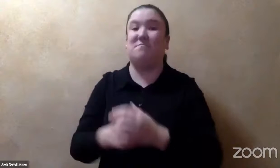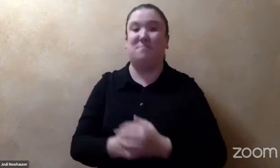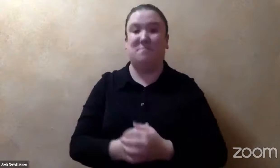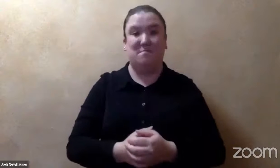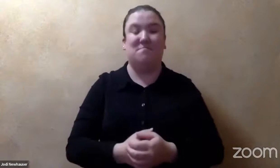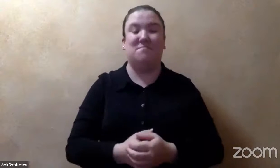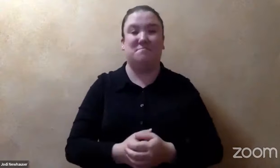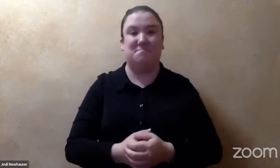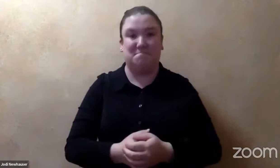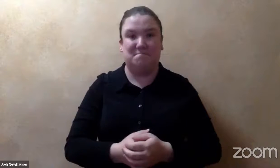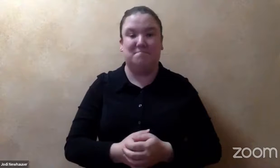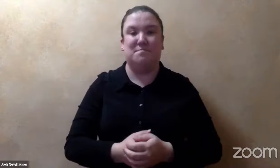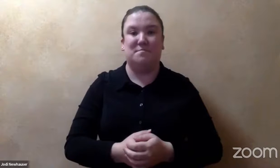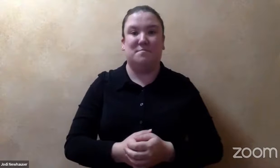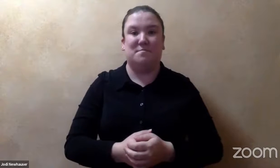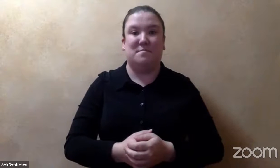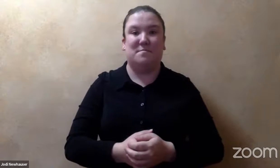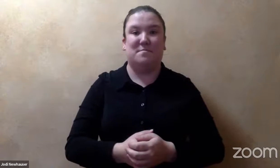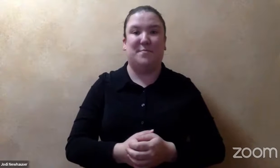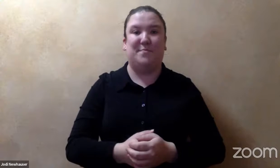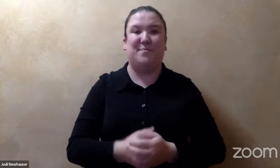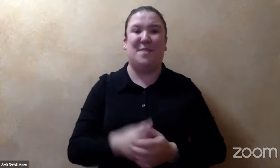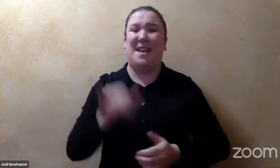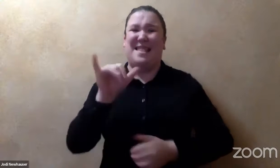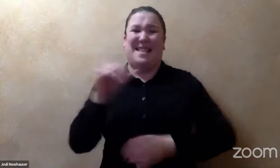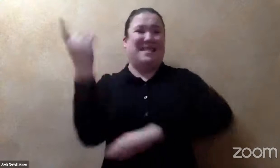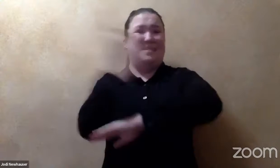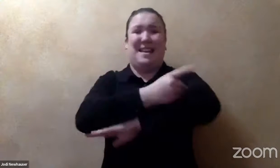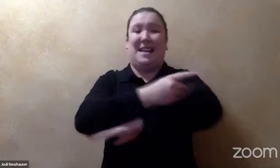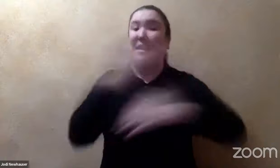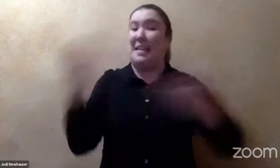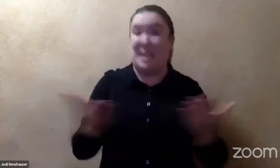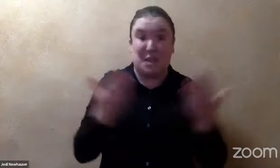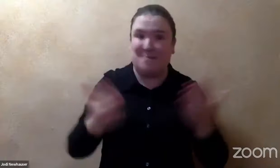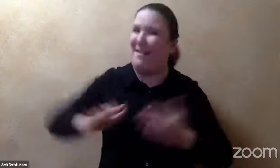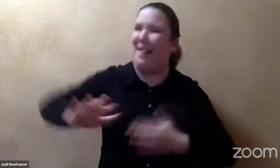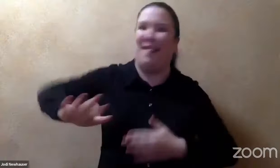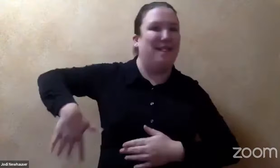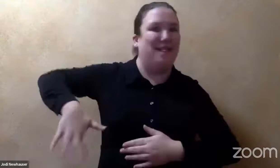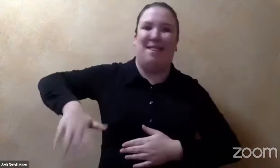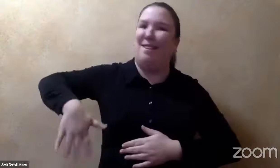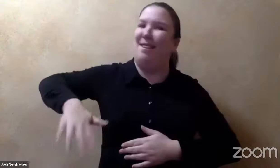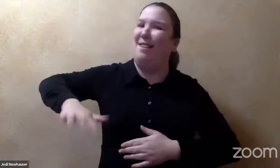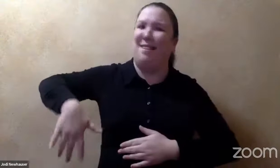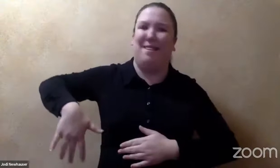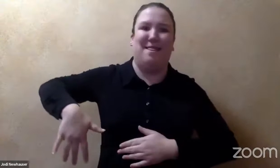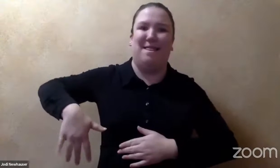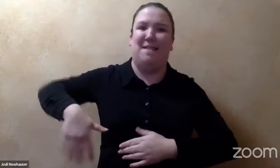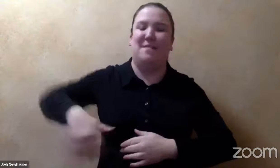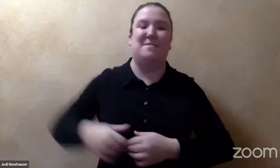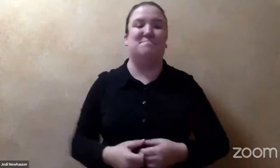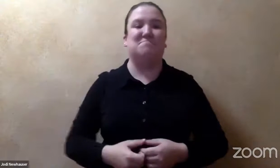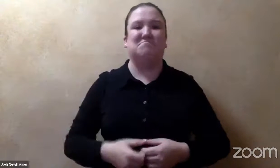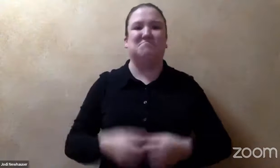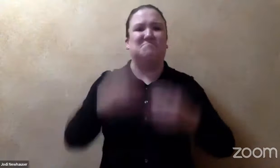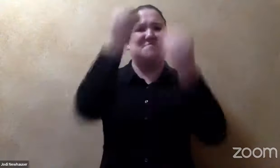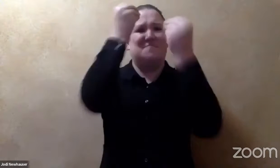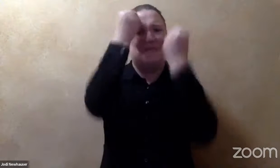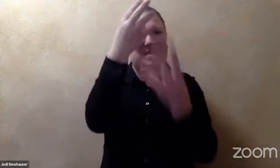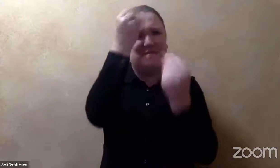bounce ideas. So enjoy It Came Upon a Quarantine. Are you ready, Jody?